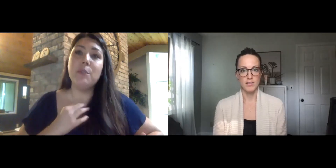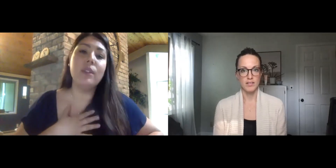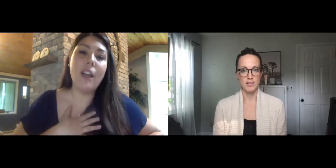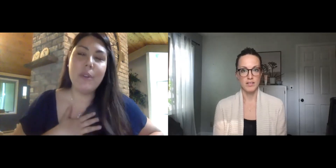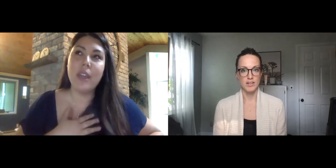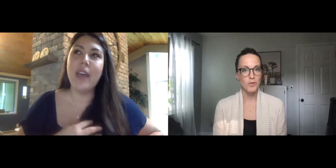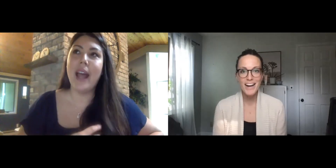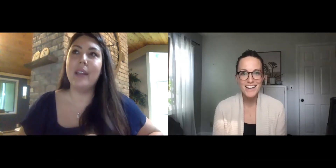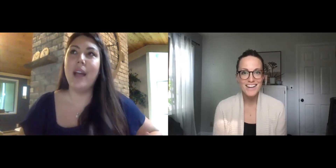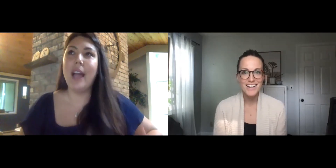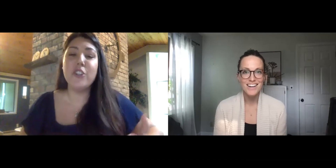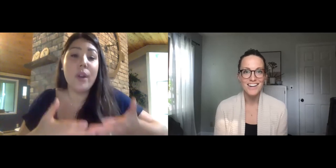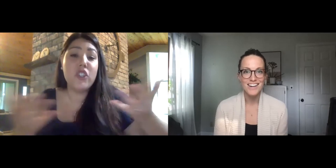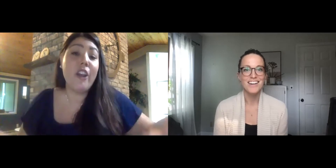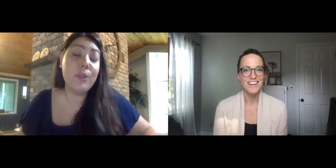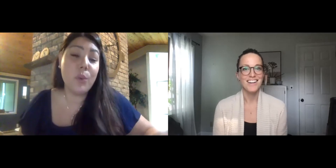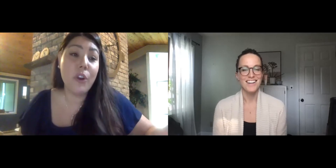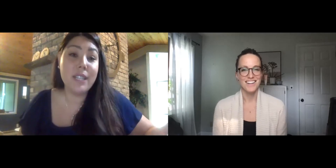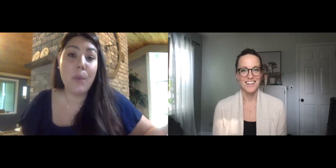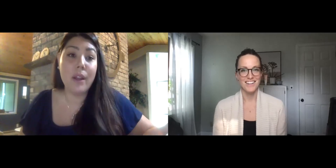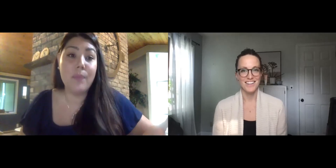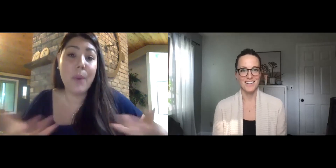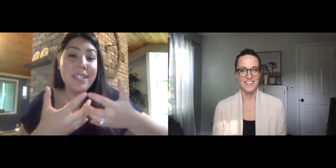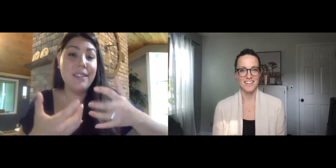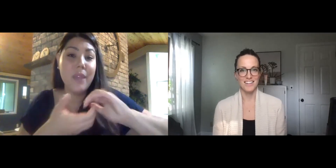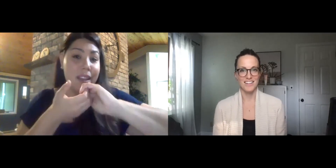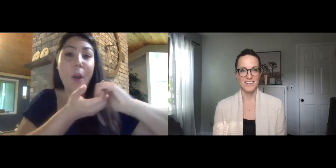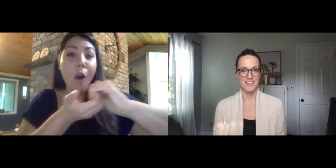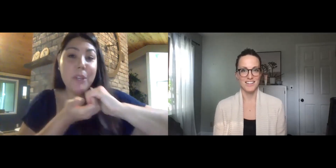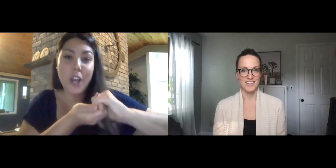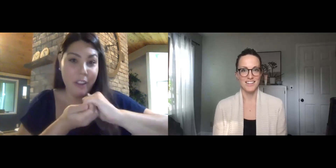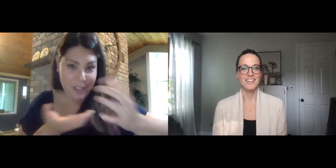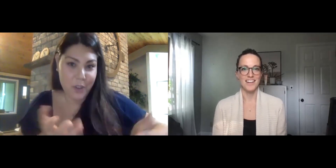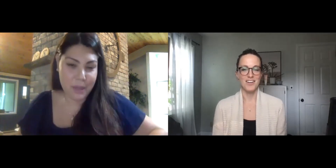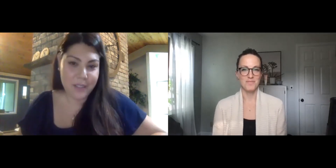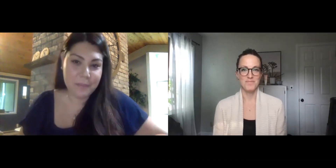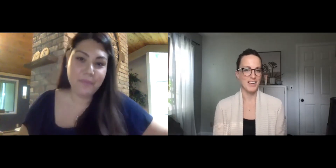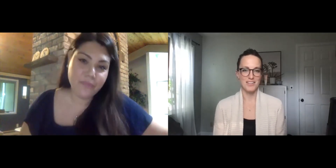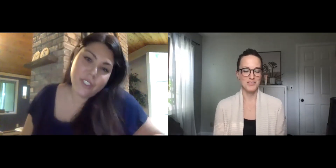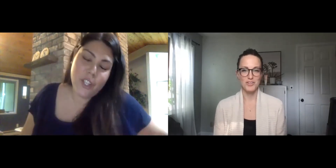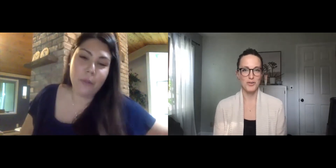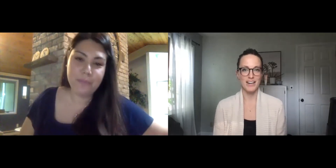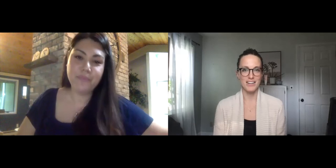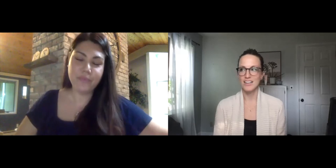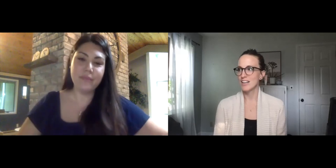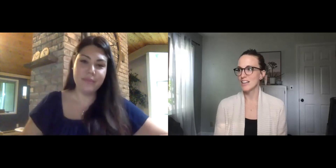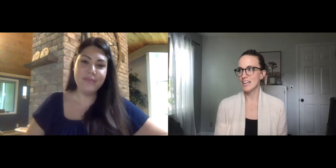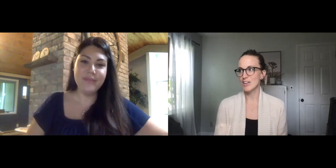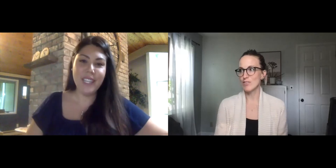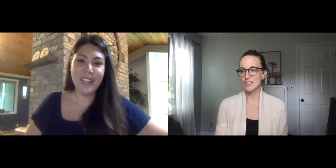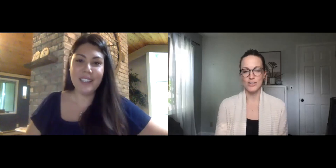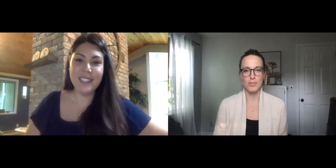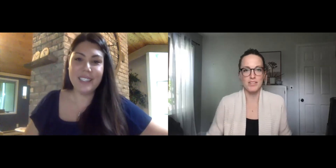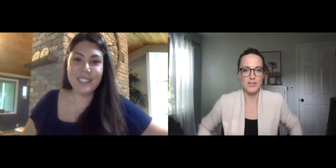I'm so in love with it that I just want to share it with the world. And I want us to, you know, help each other. You know what I mean? Yeah. So. Great.